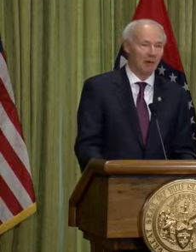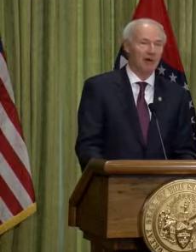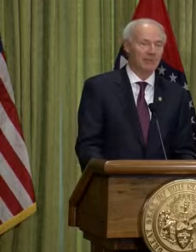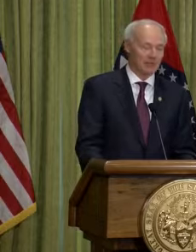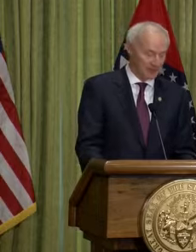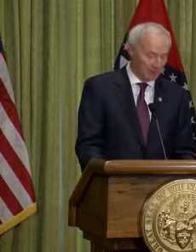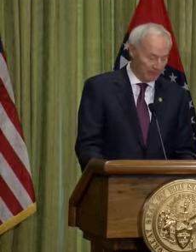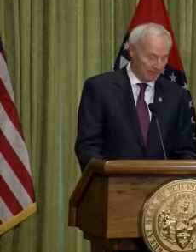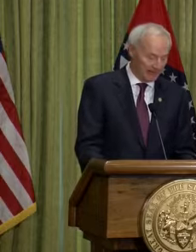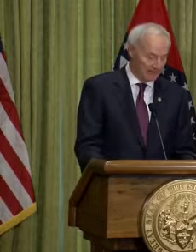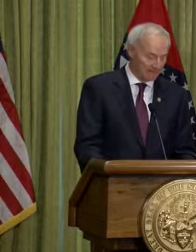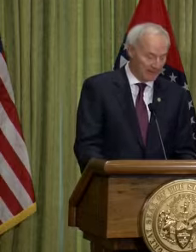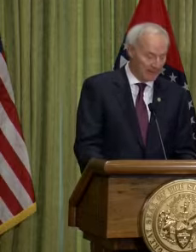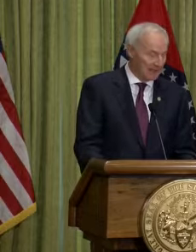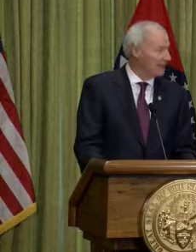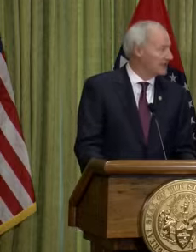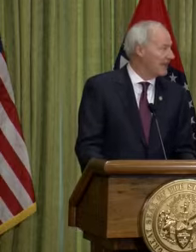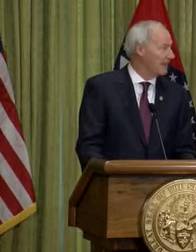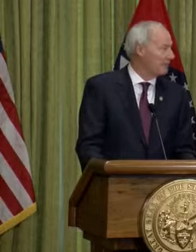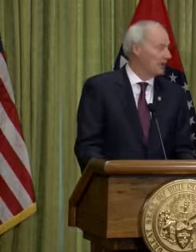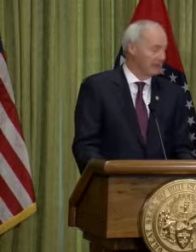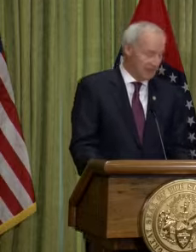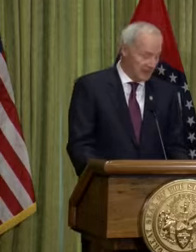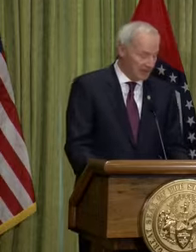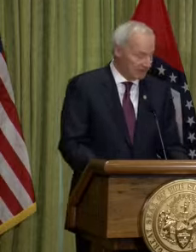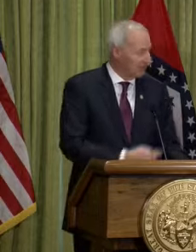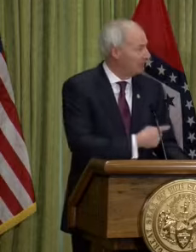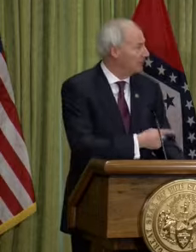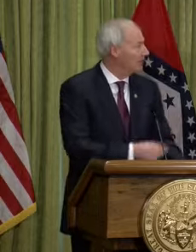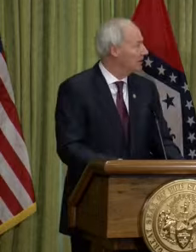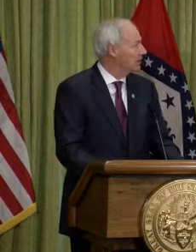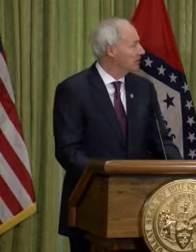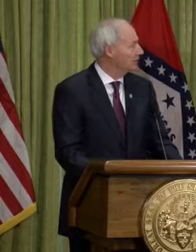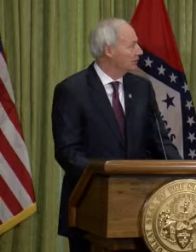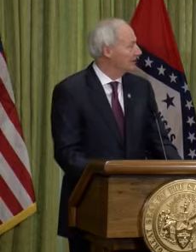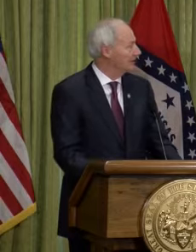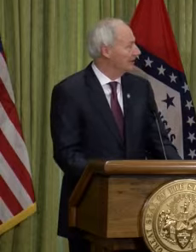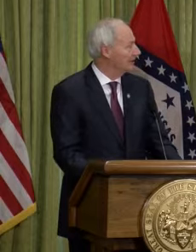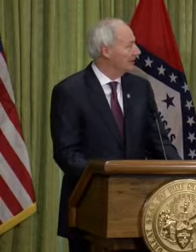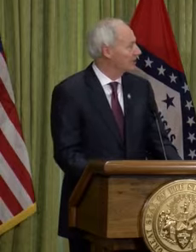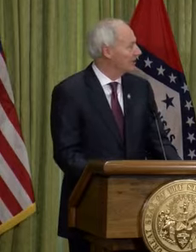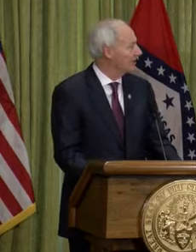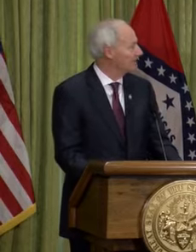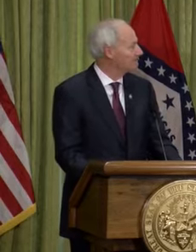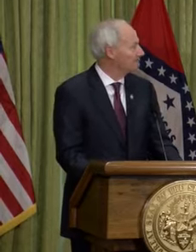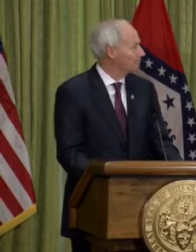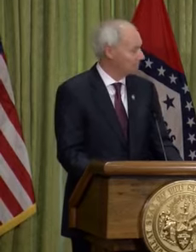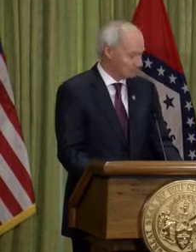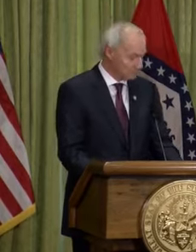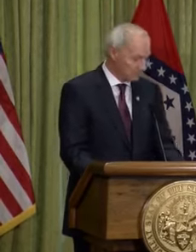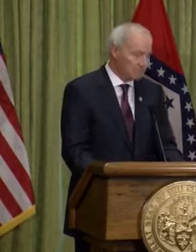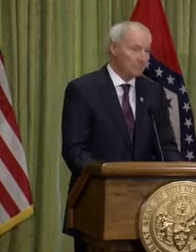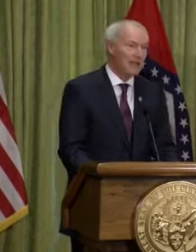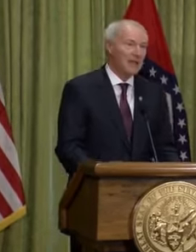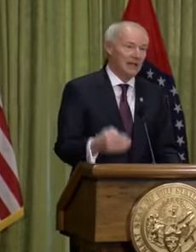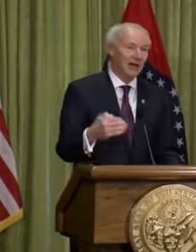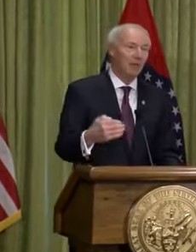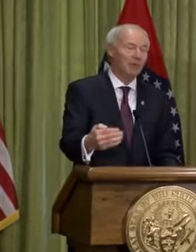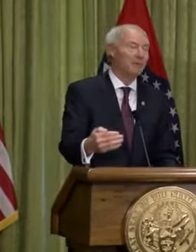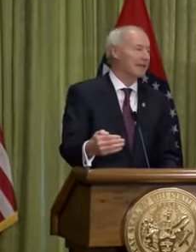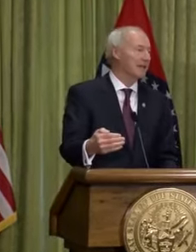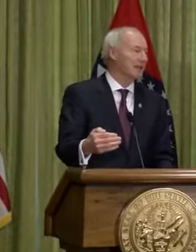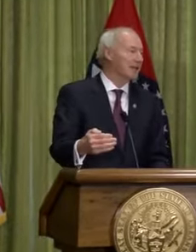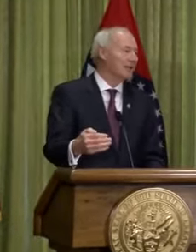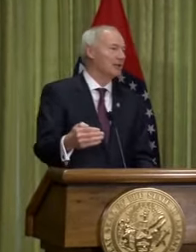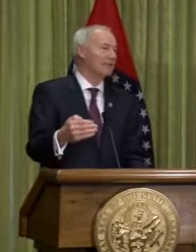certain requirements that go with that. The second part of the announcement, if you could go to the next chart, I